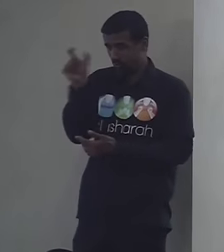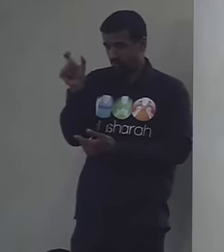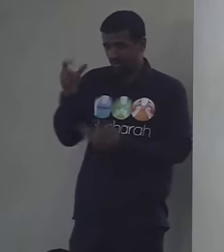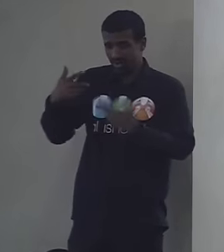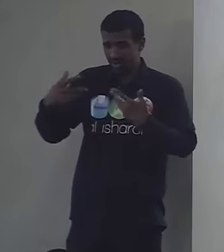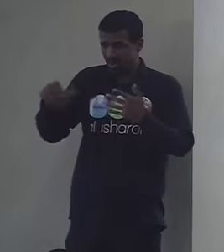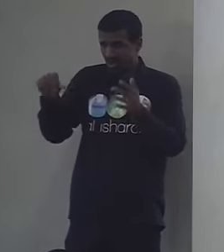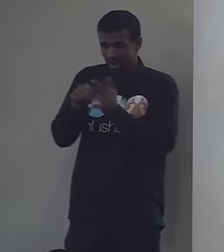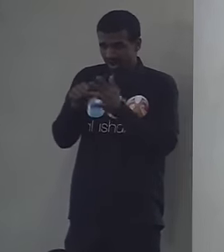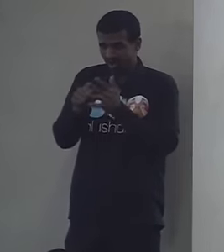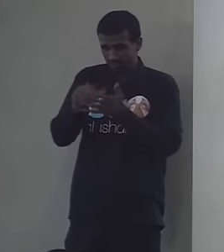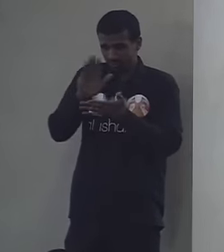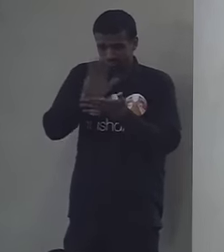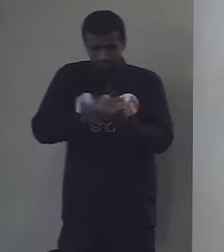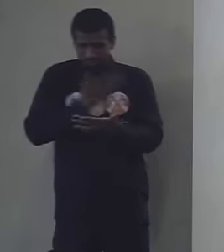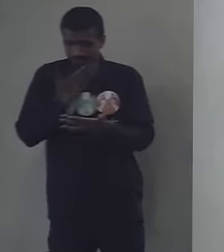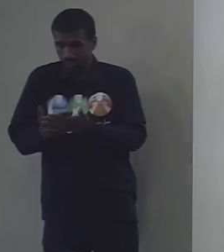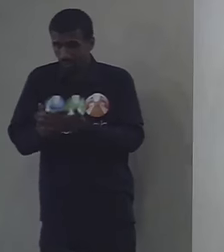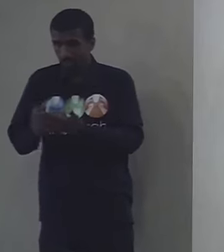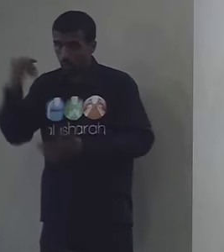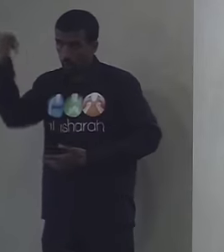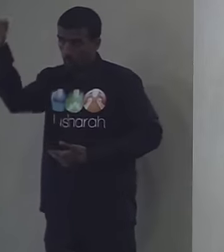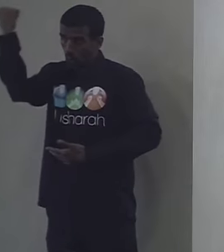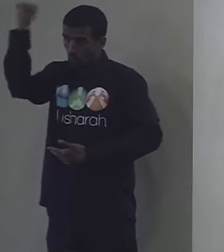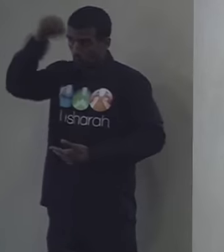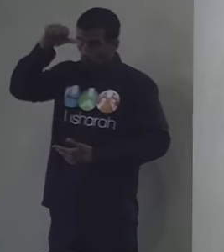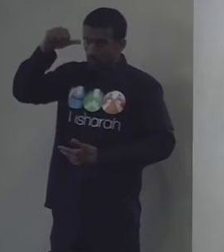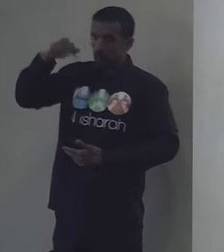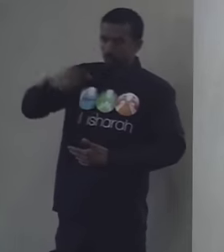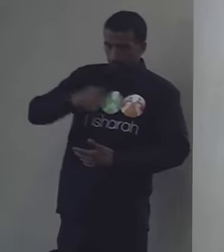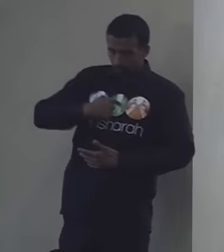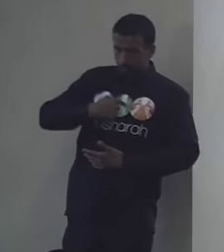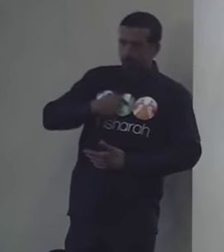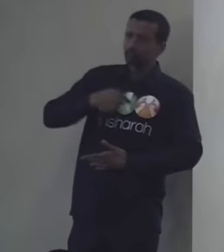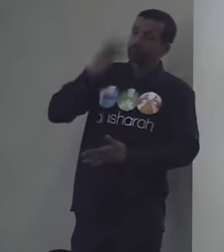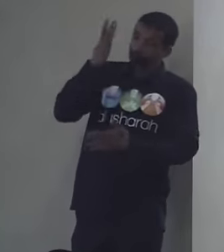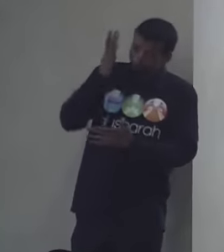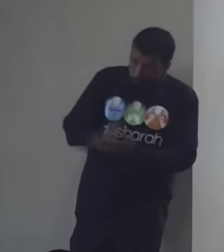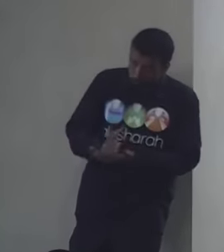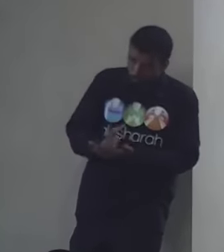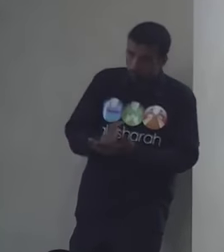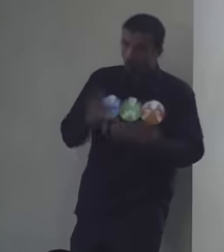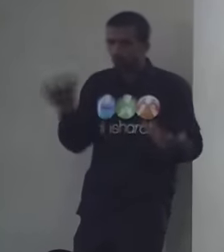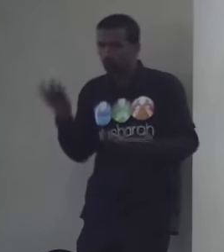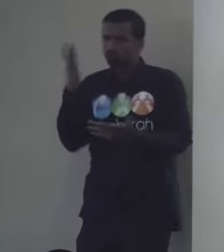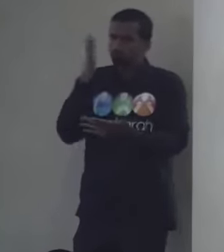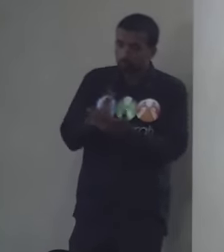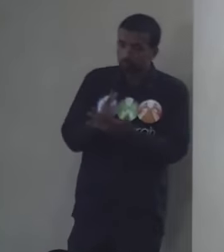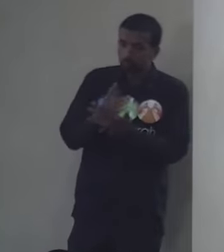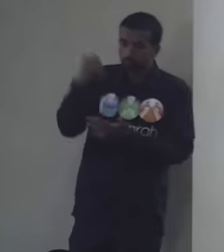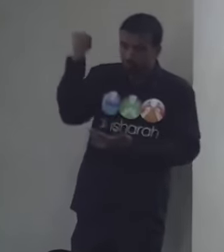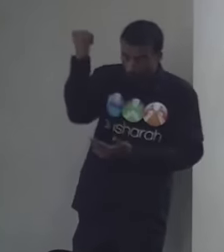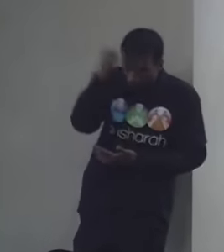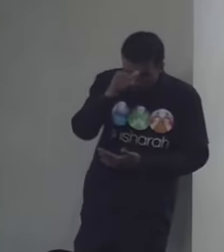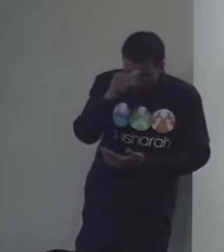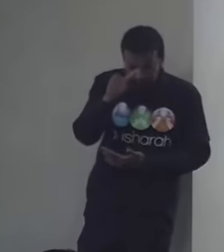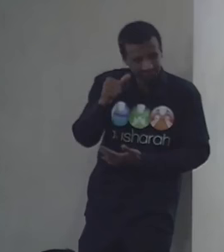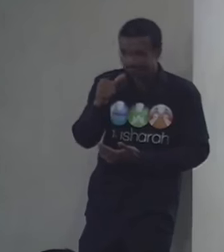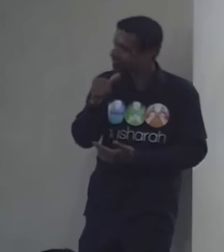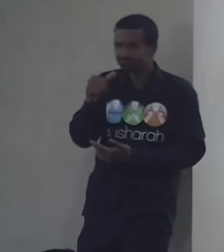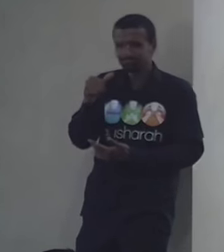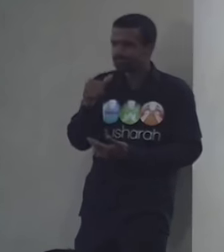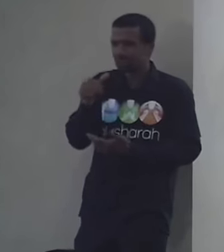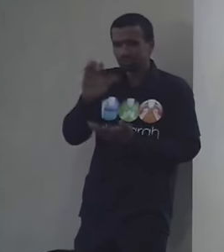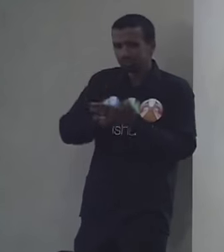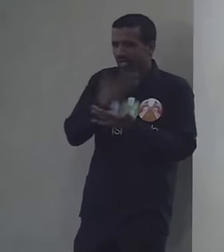when you translate it. Knowledge of conviction, eye of conviction, truth of conviction. It's not like that. It's actually here, you have to translate